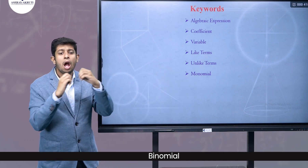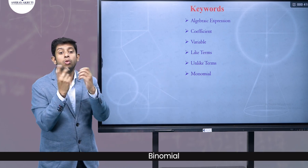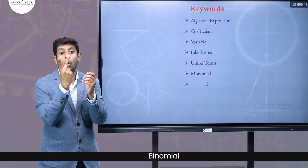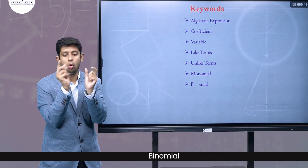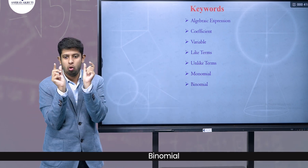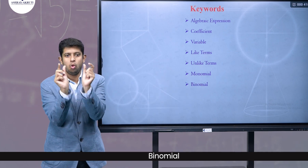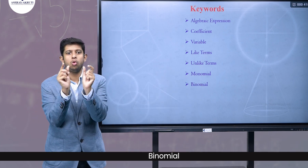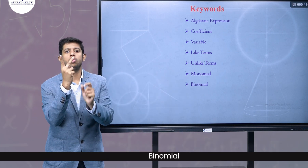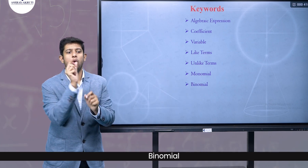binomial,